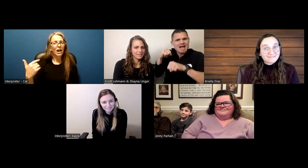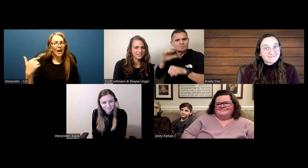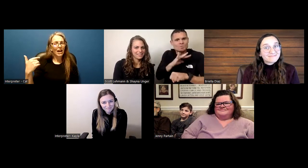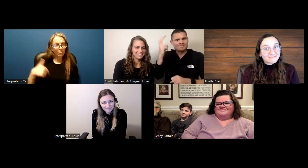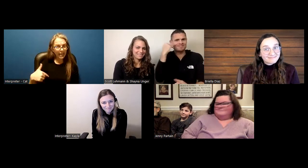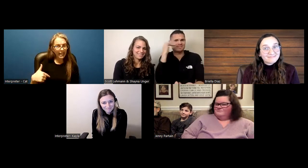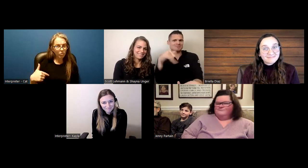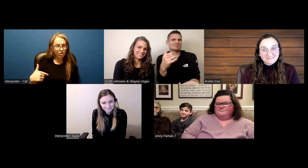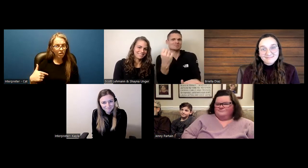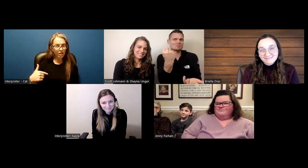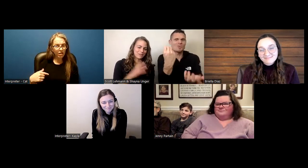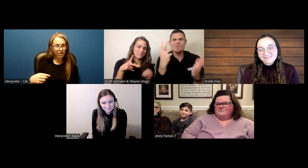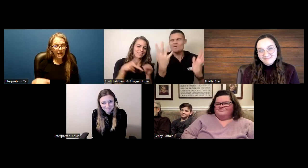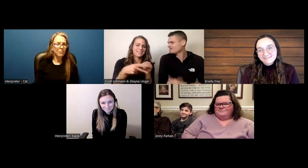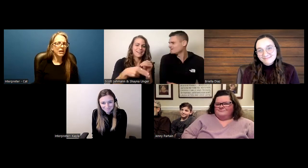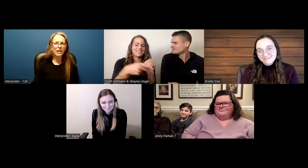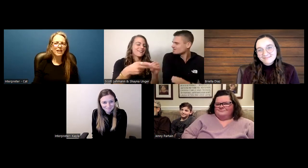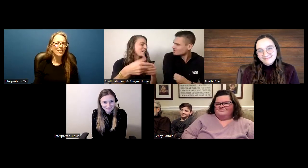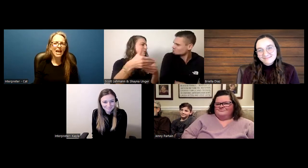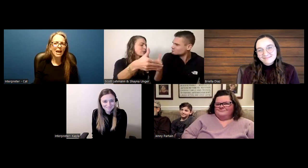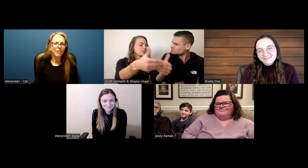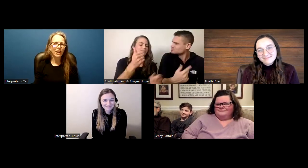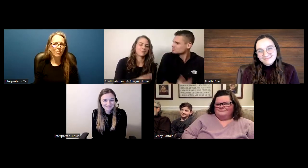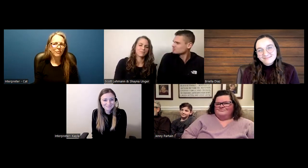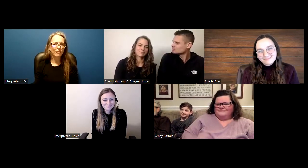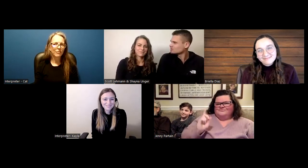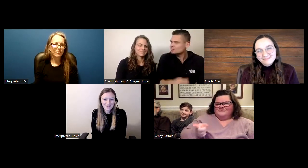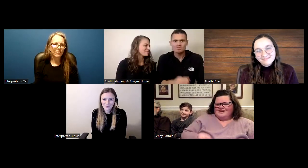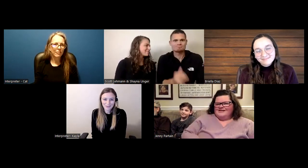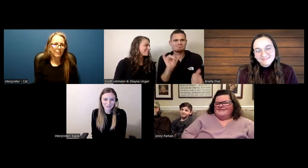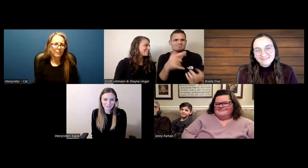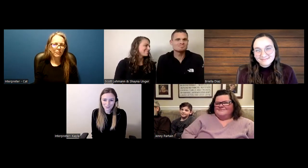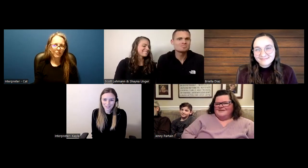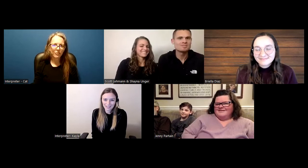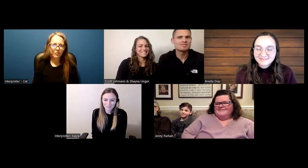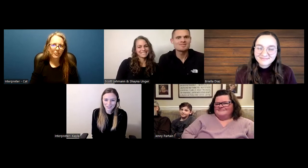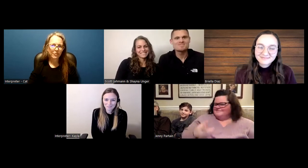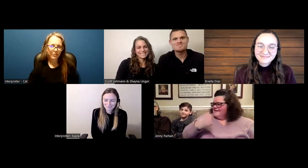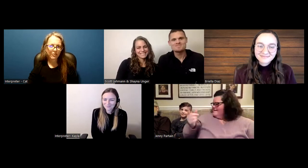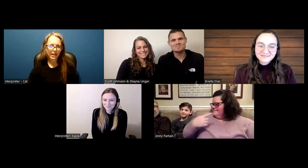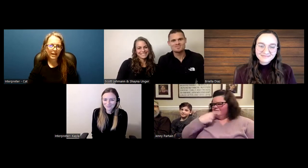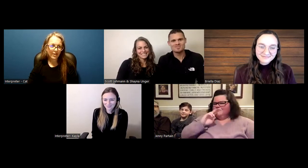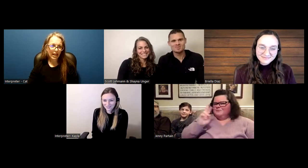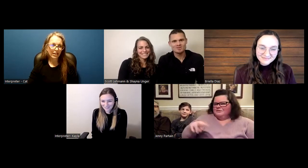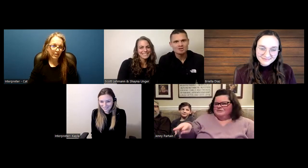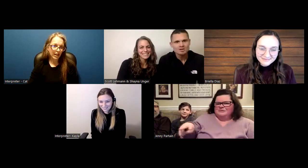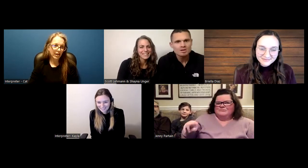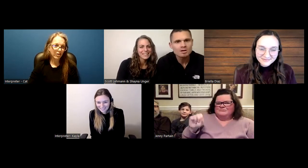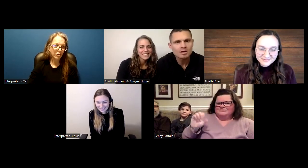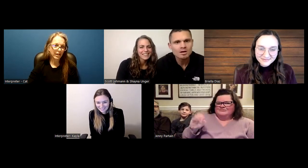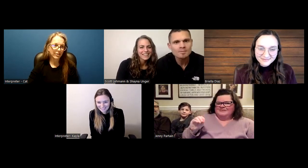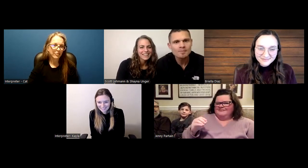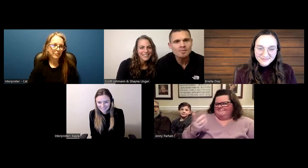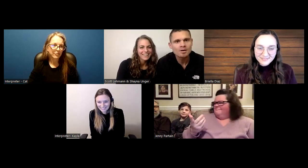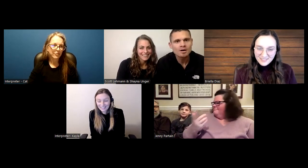if my kid were to do it, it'd be a snap for him. Right. It would shorten the length of time. Exactly. Because I